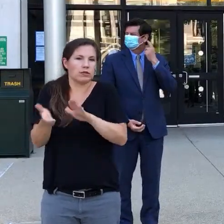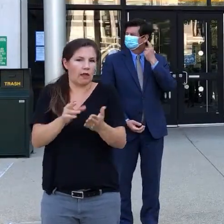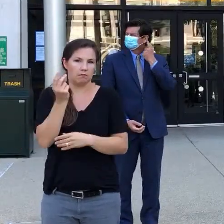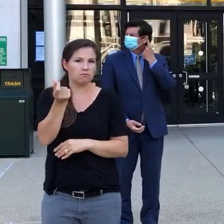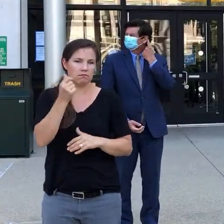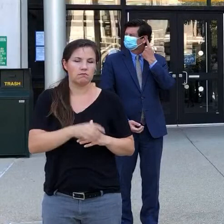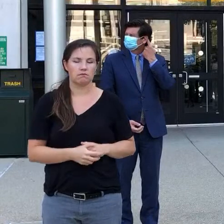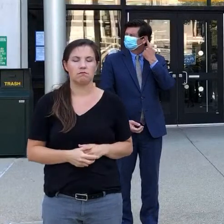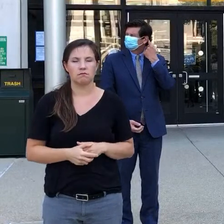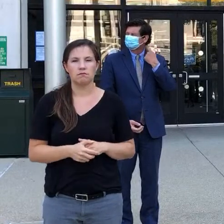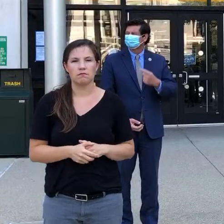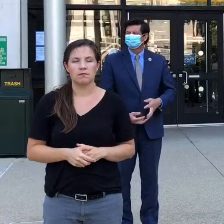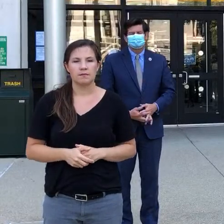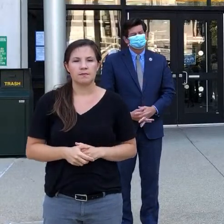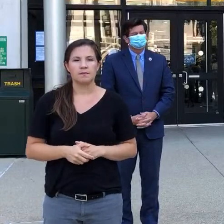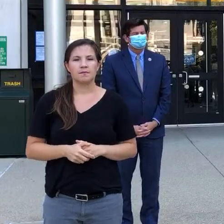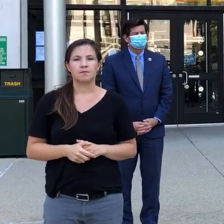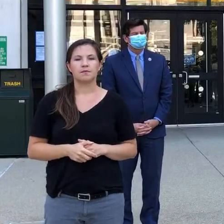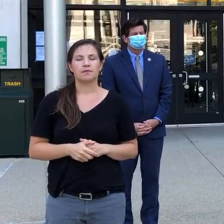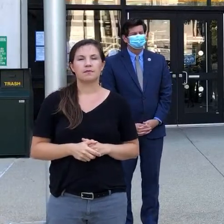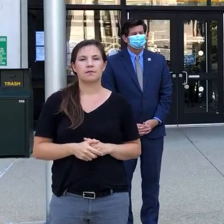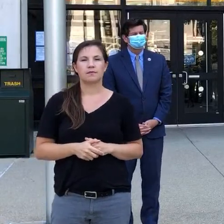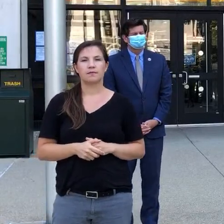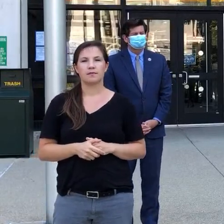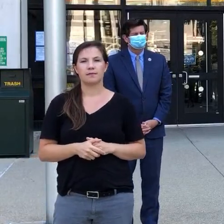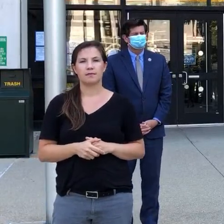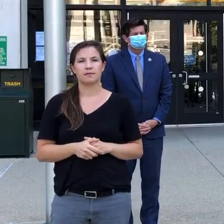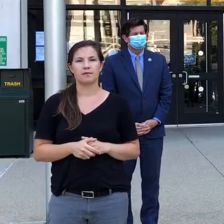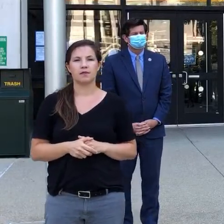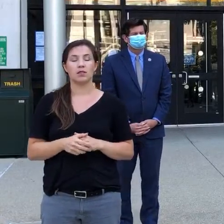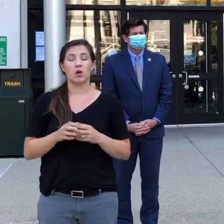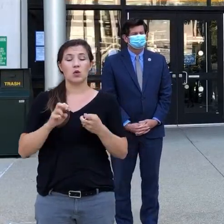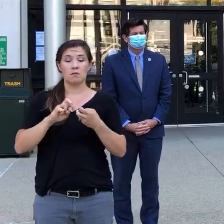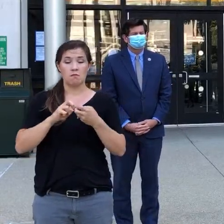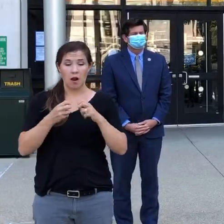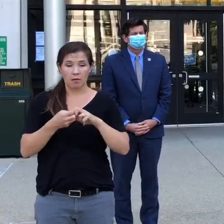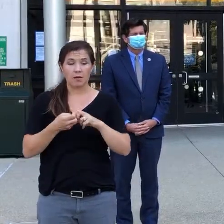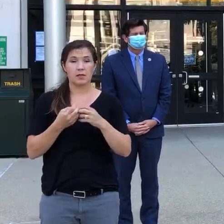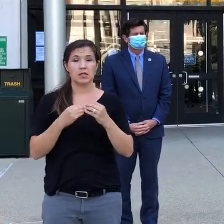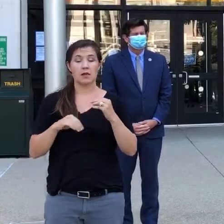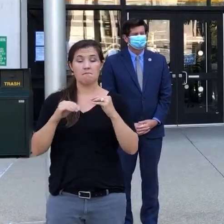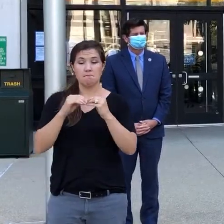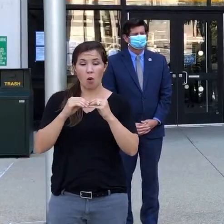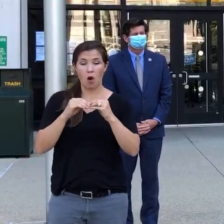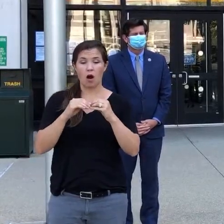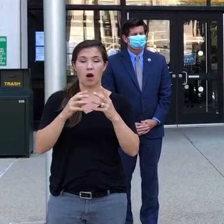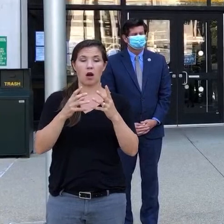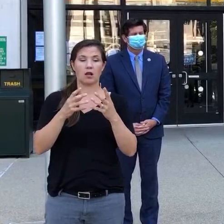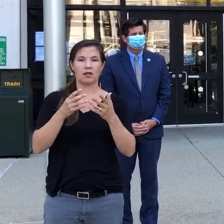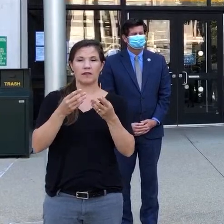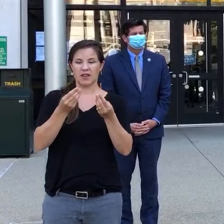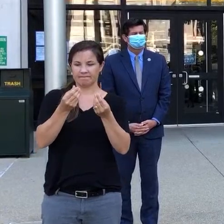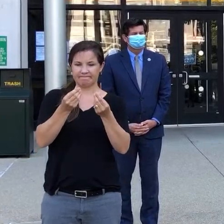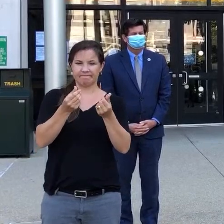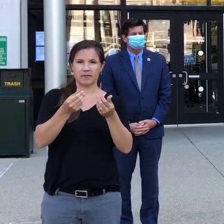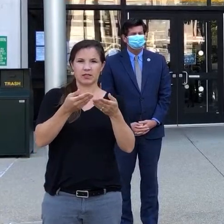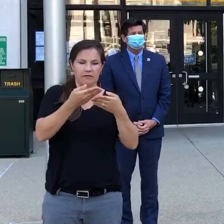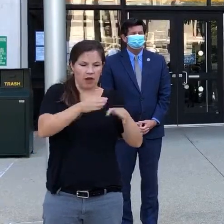is that the more cocaine is being cut with